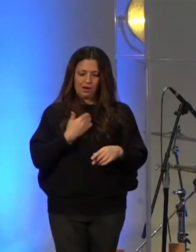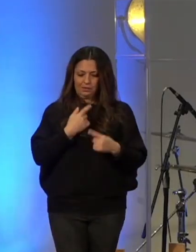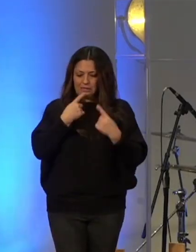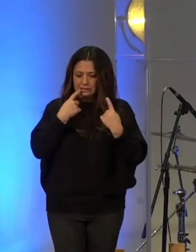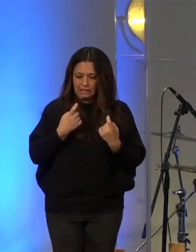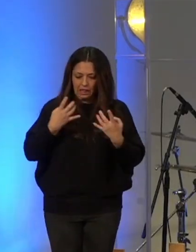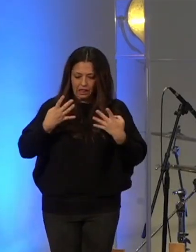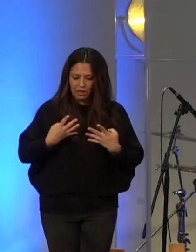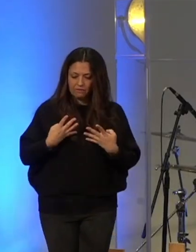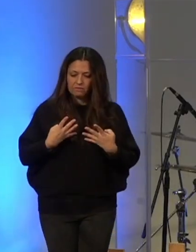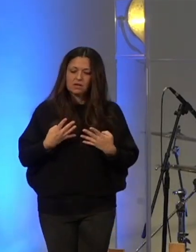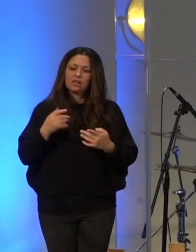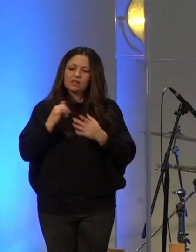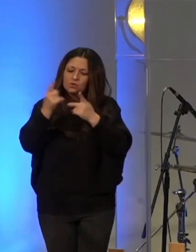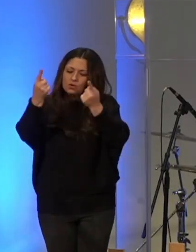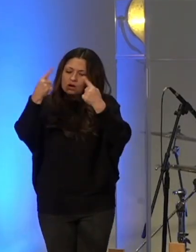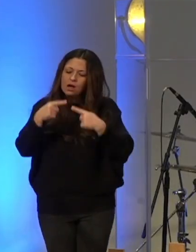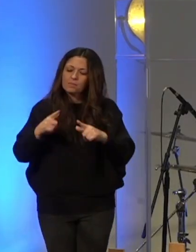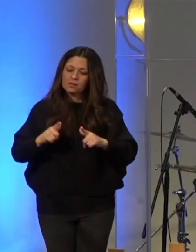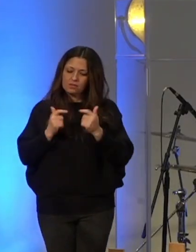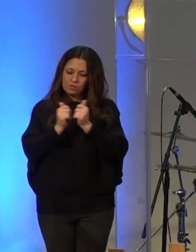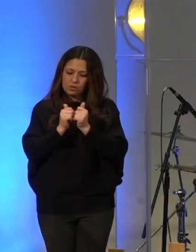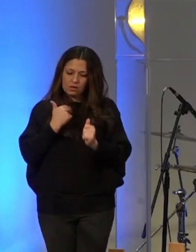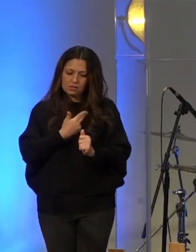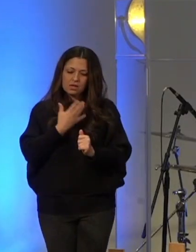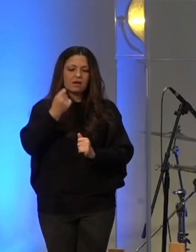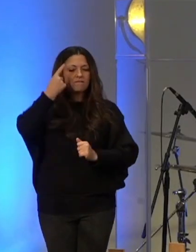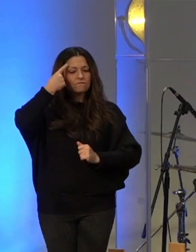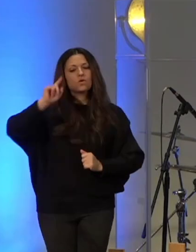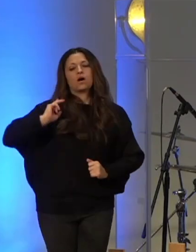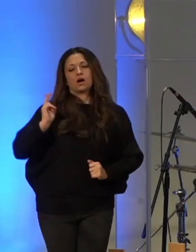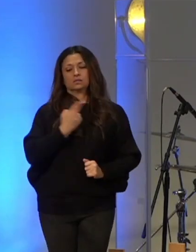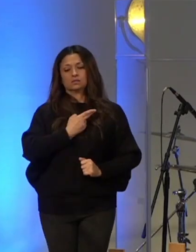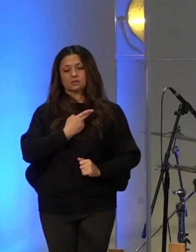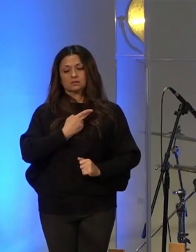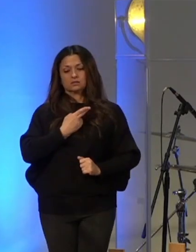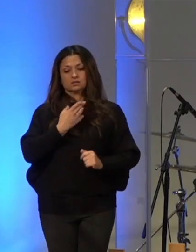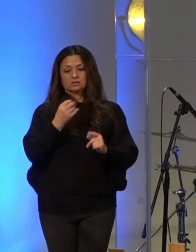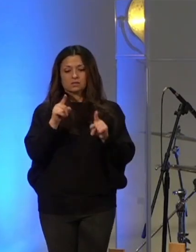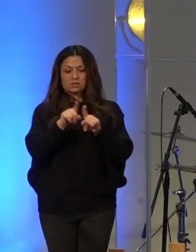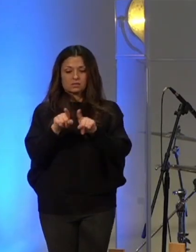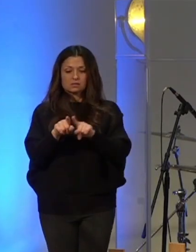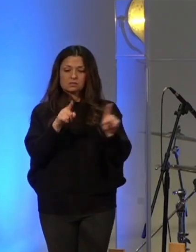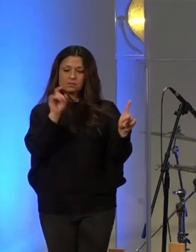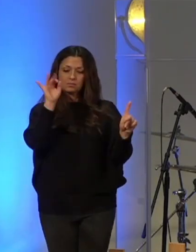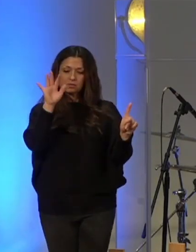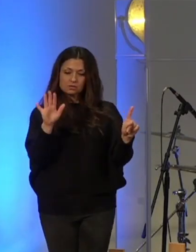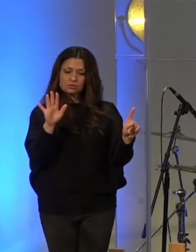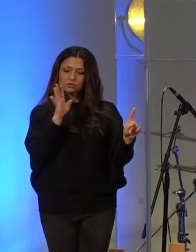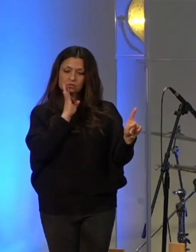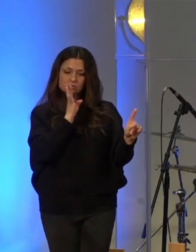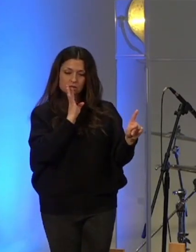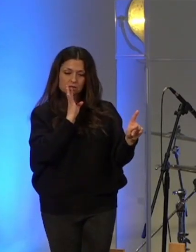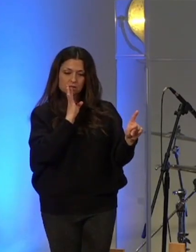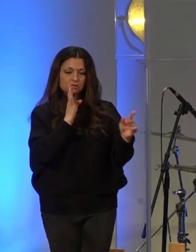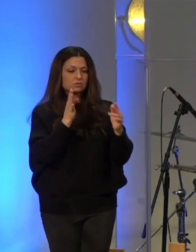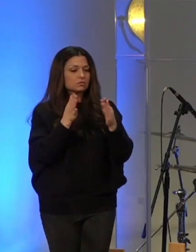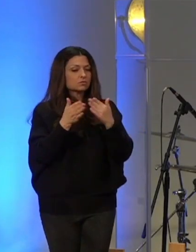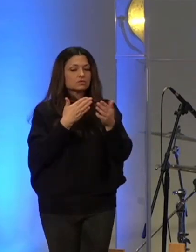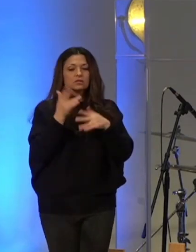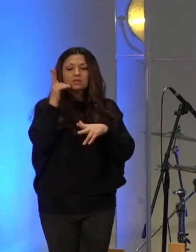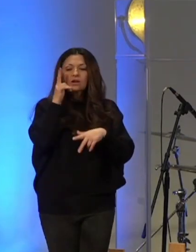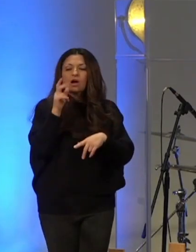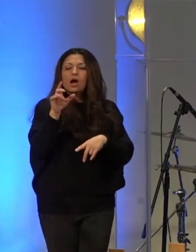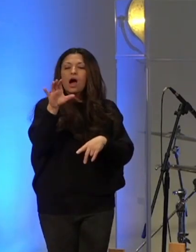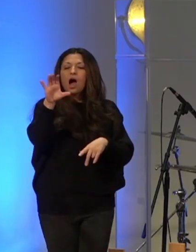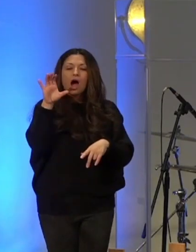came and you lived with us and you lived for us. And as Smiley speaks, whether we've heard this 100 times or